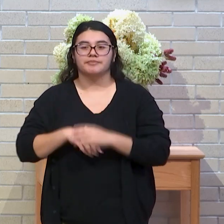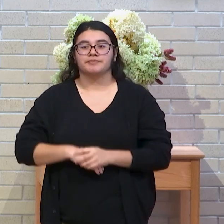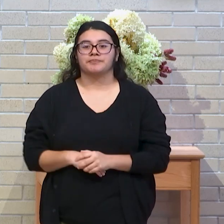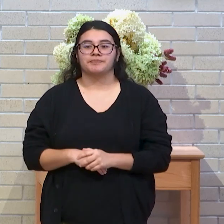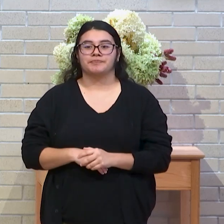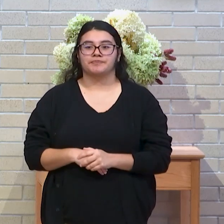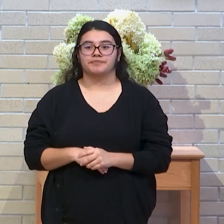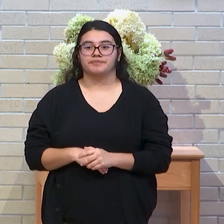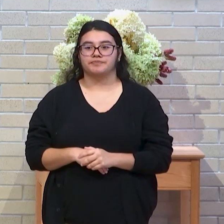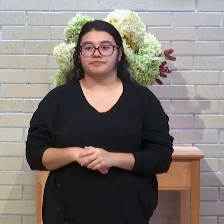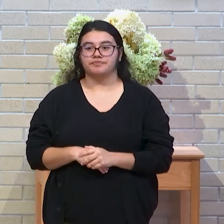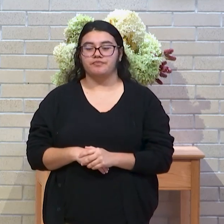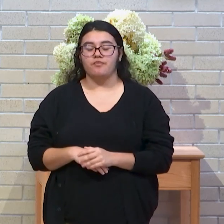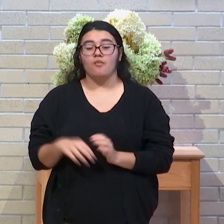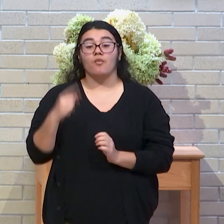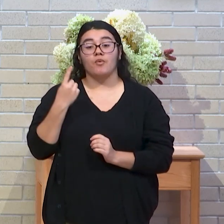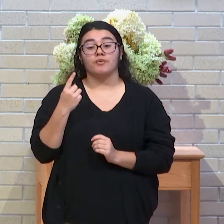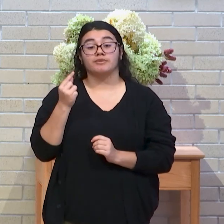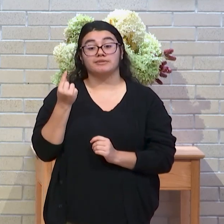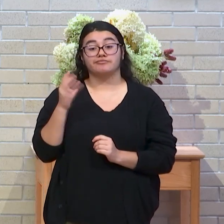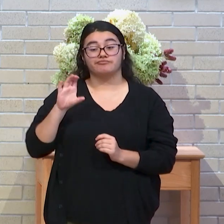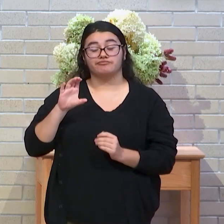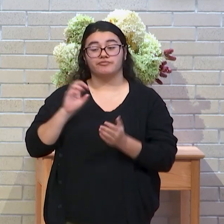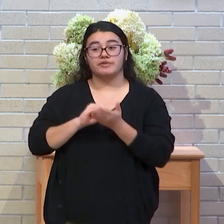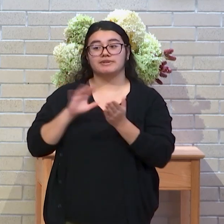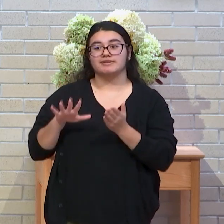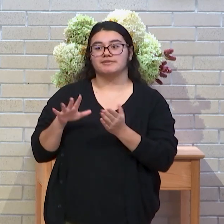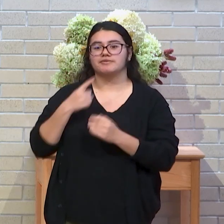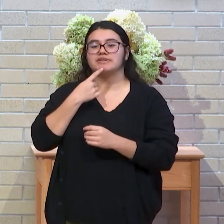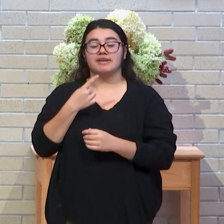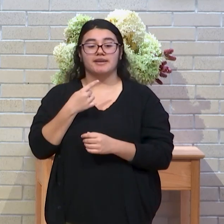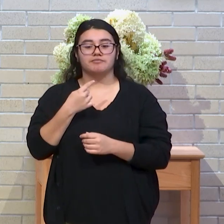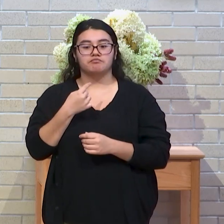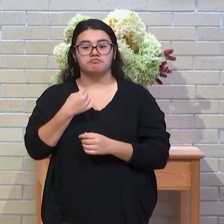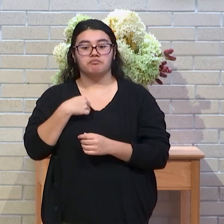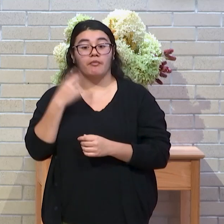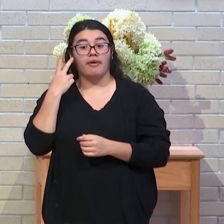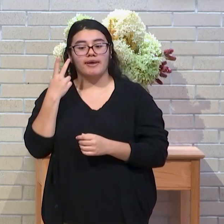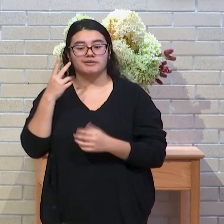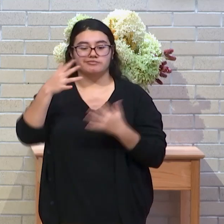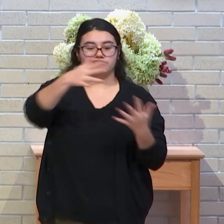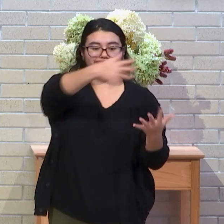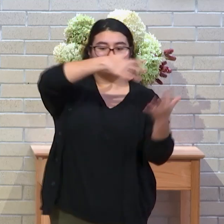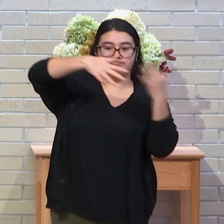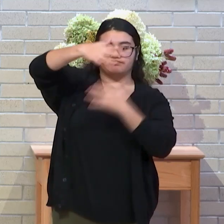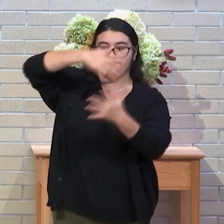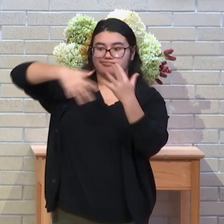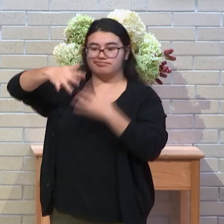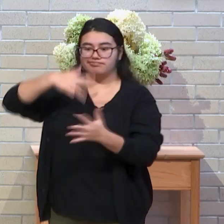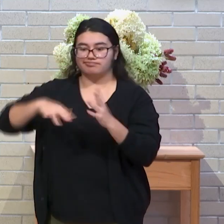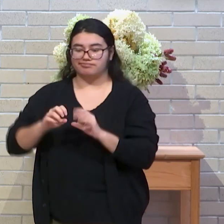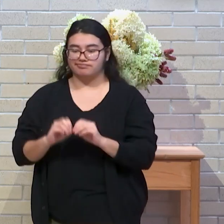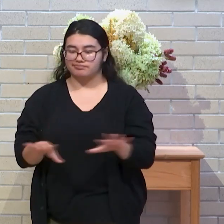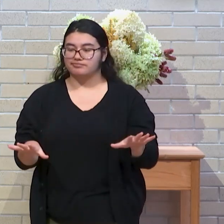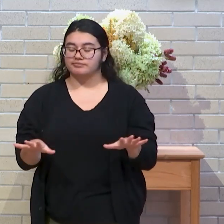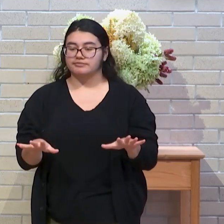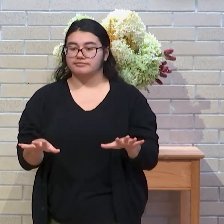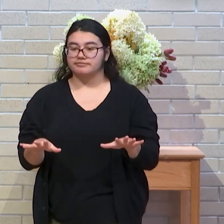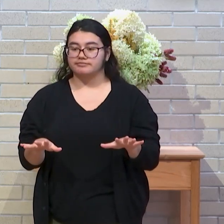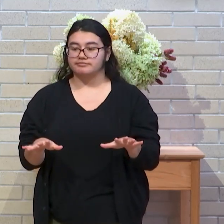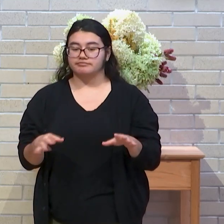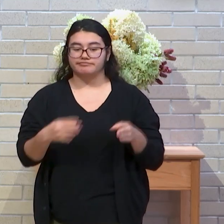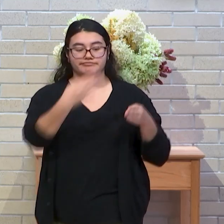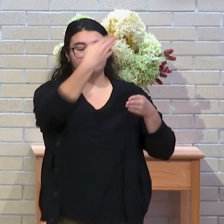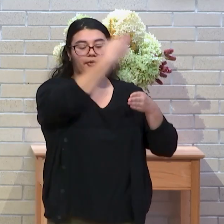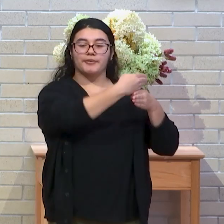made it known that they had awoken during the night, seen the dust billowing in, and inexplicably decided not to close the windows, but rather to ignore it and go back to